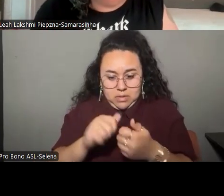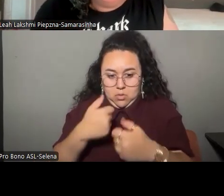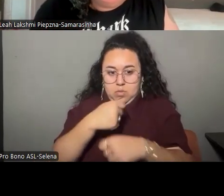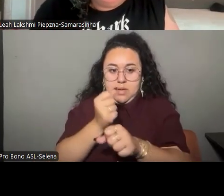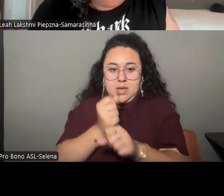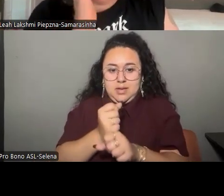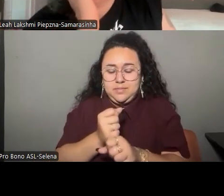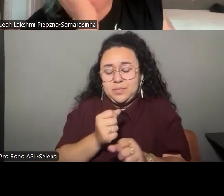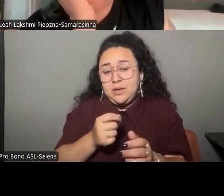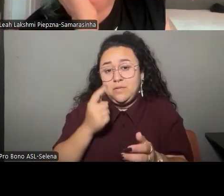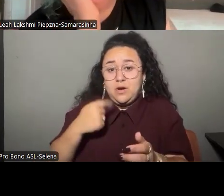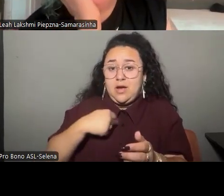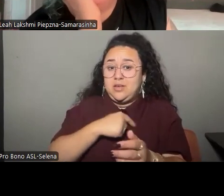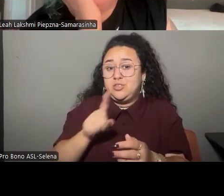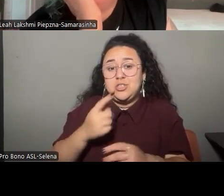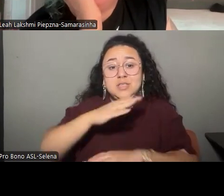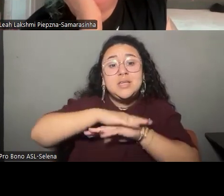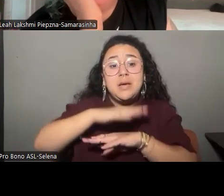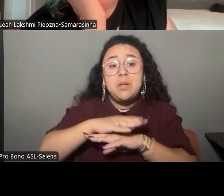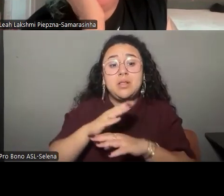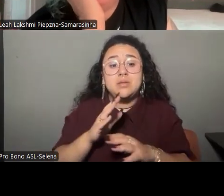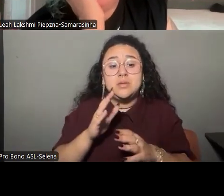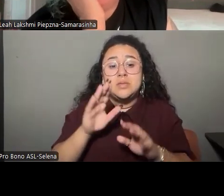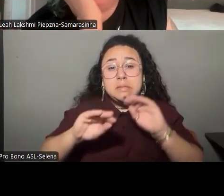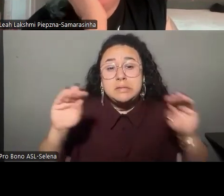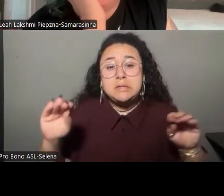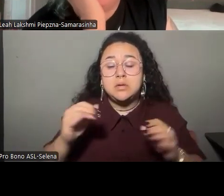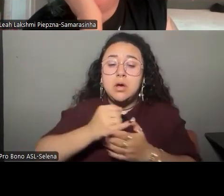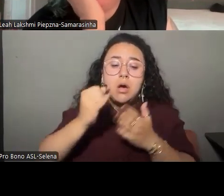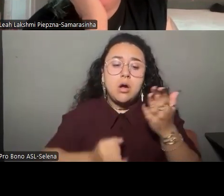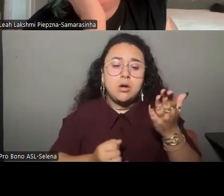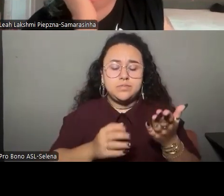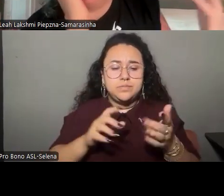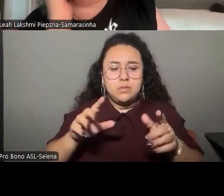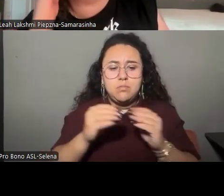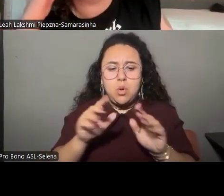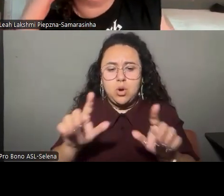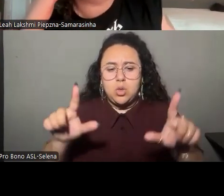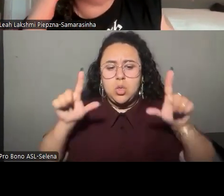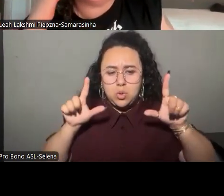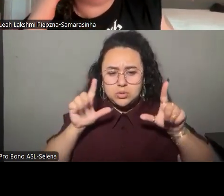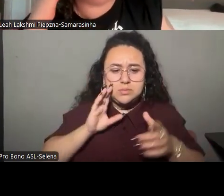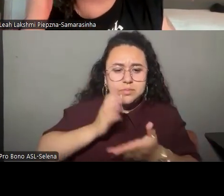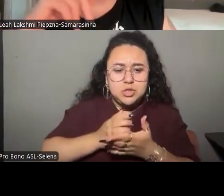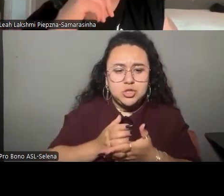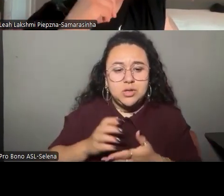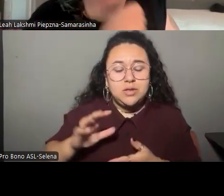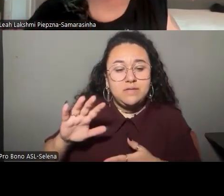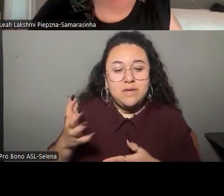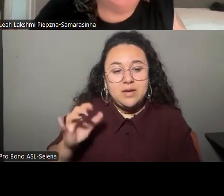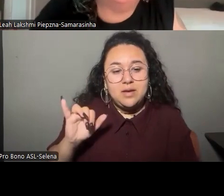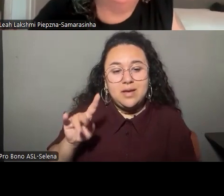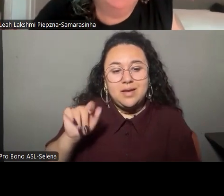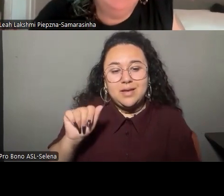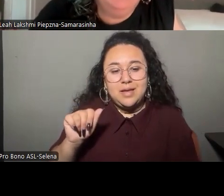art. And this is a close-up of the images on the table, of stuff on the table. There's the aforementioned $5 IKEA lace